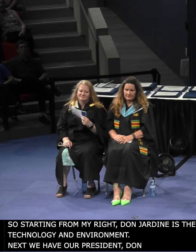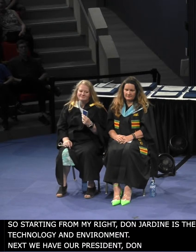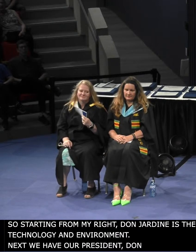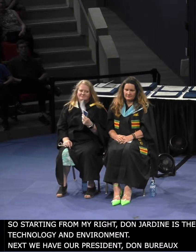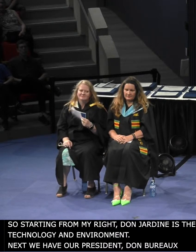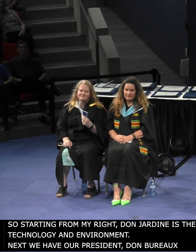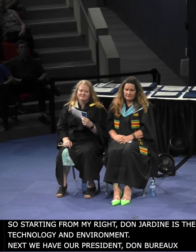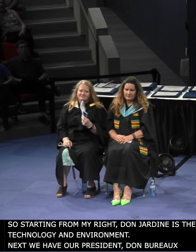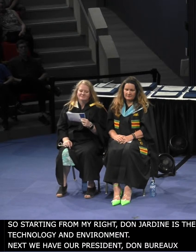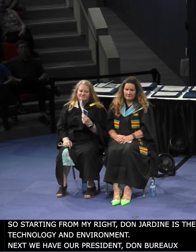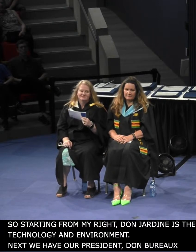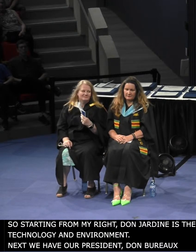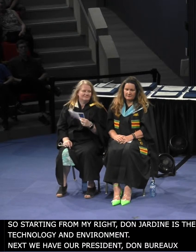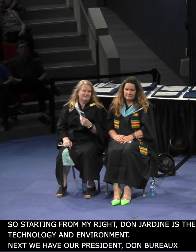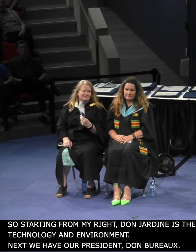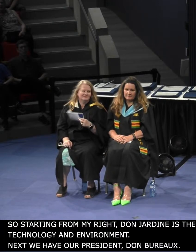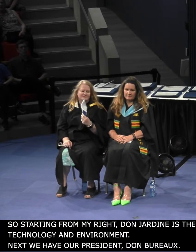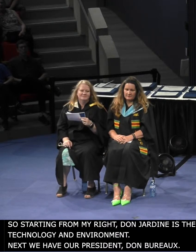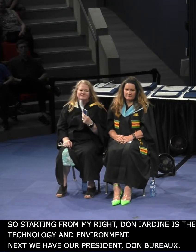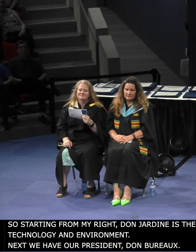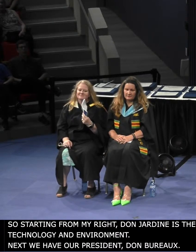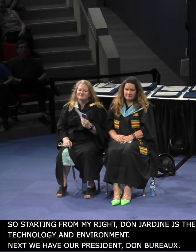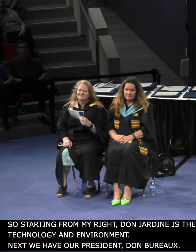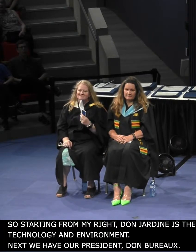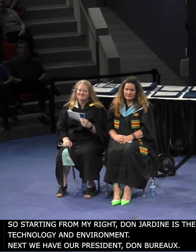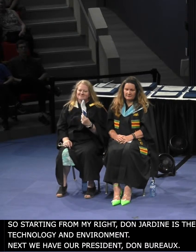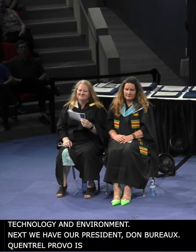Quintal Provo is a Board of Governors member.